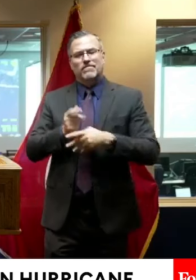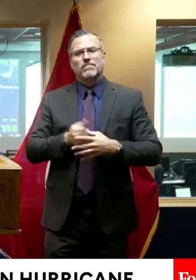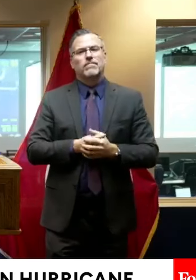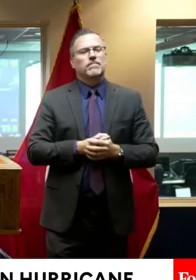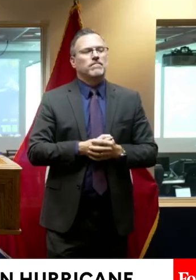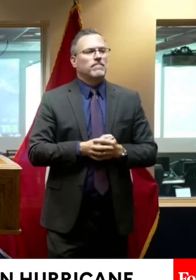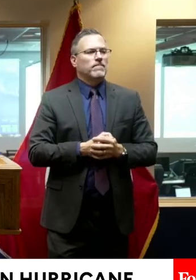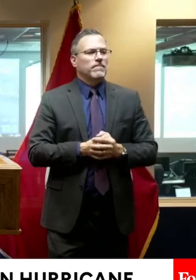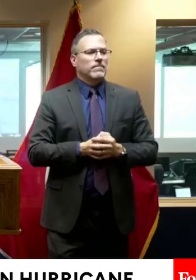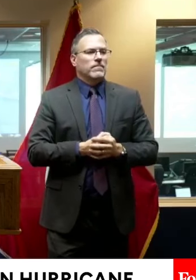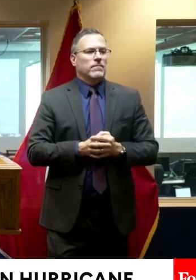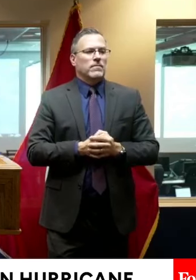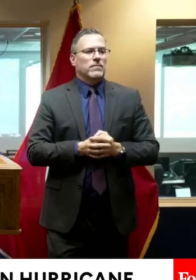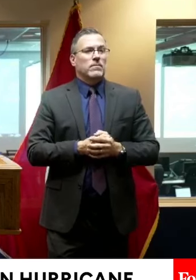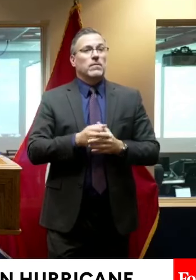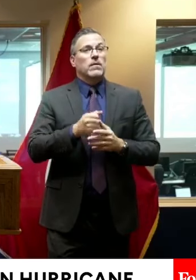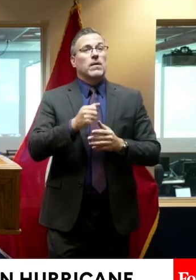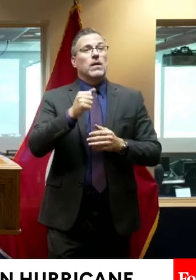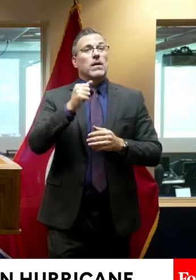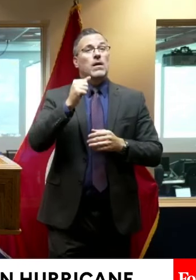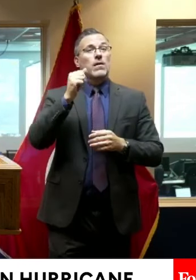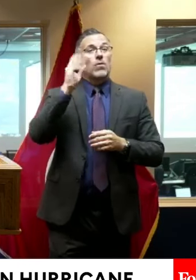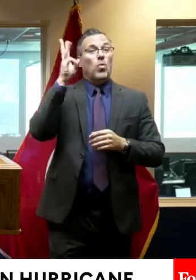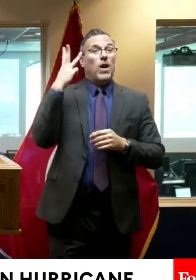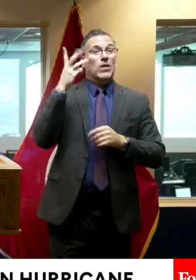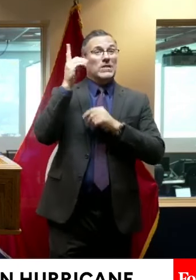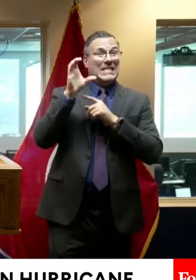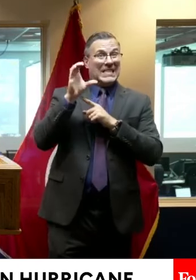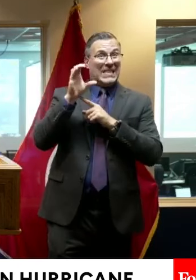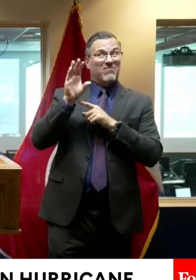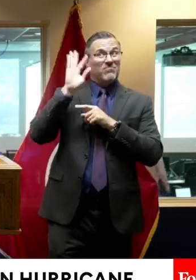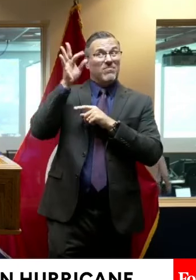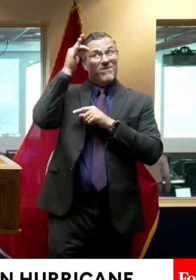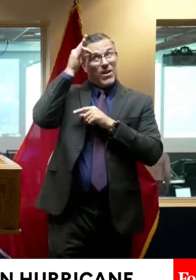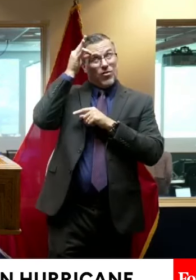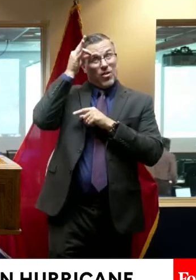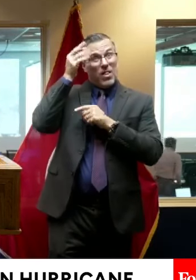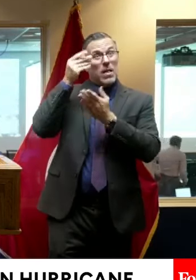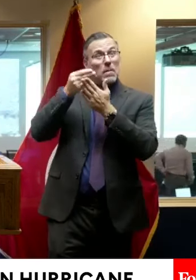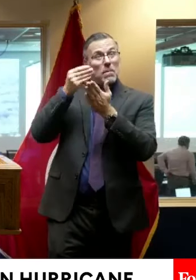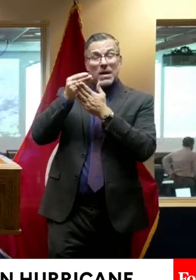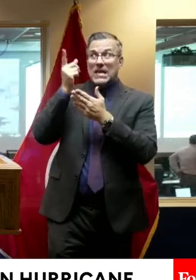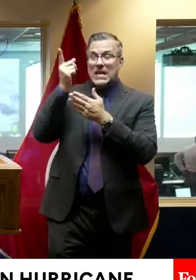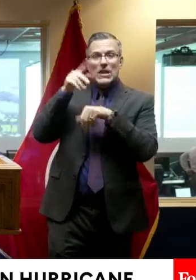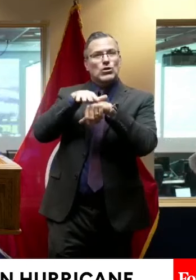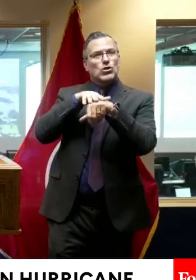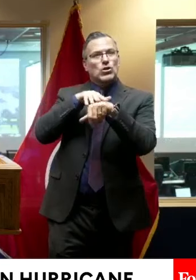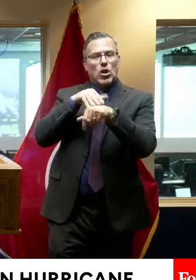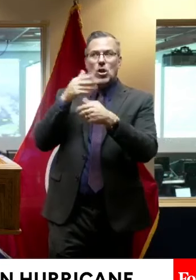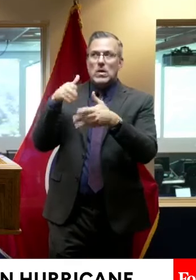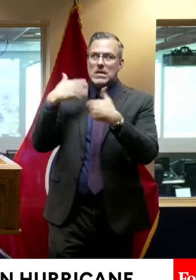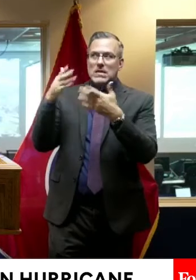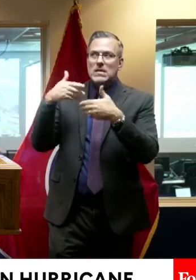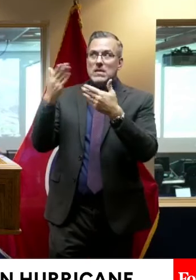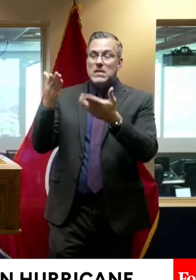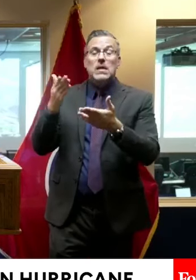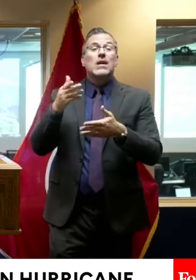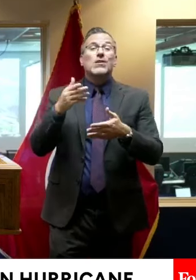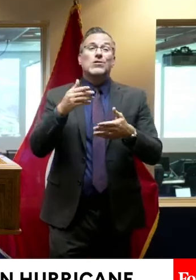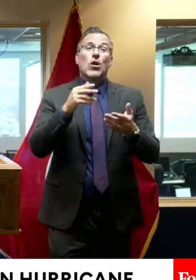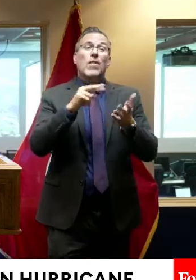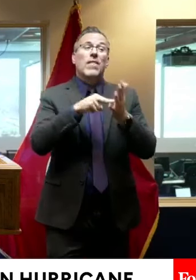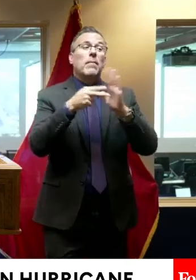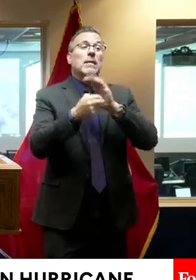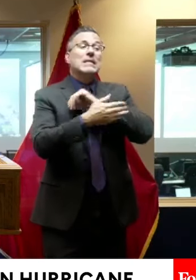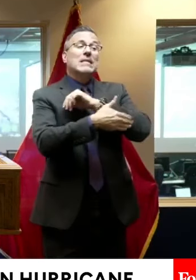What we know is that federal funding comes slow. It comes back slow. It is a reimbursement process, which means that the